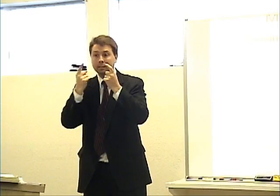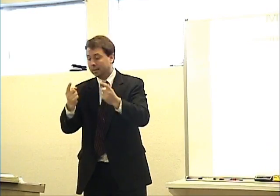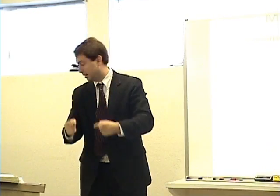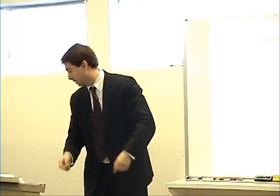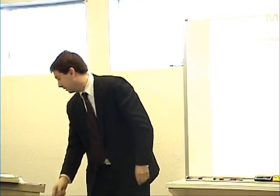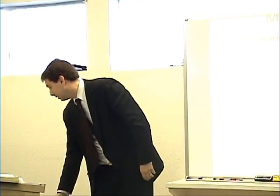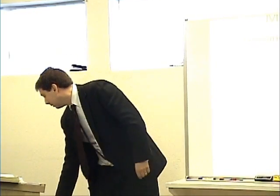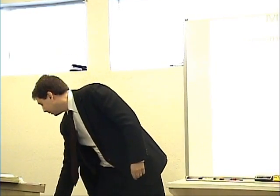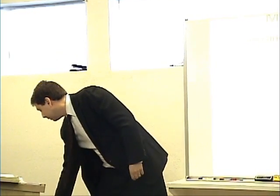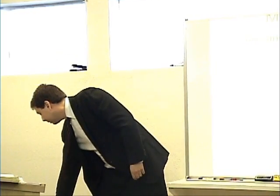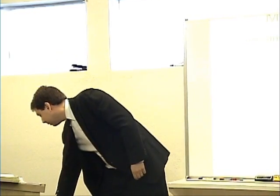sin.